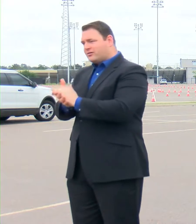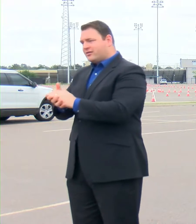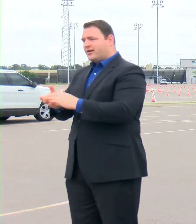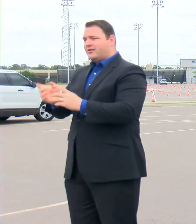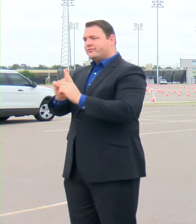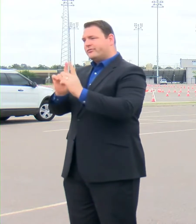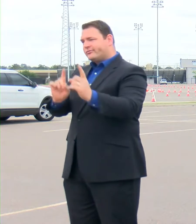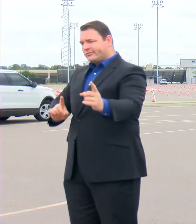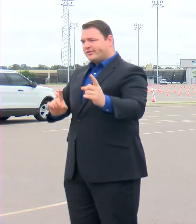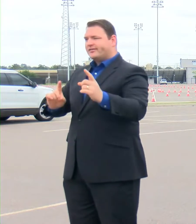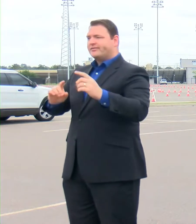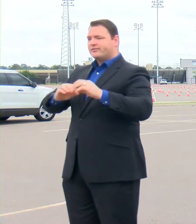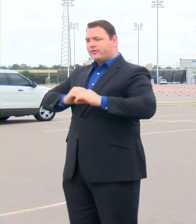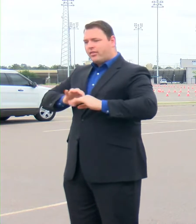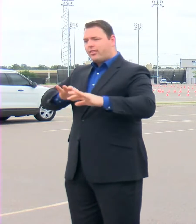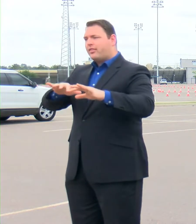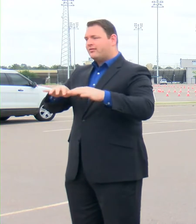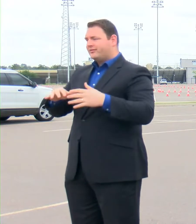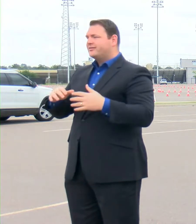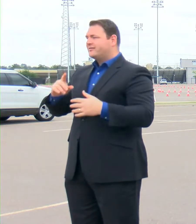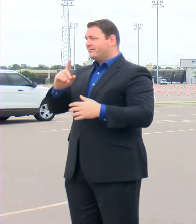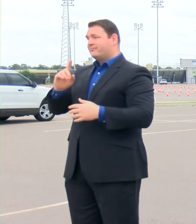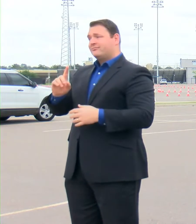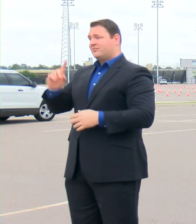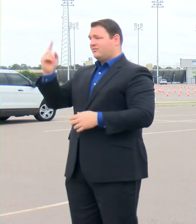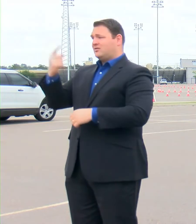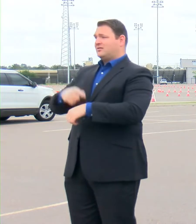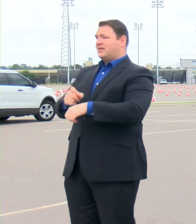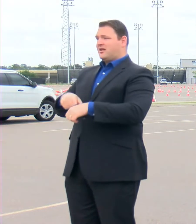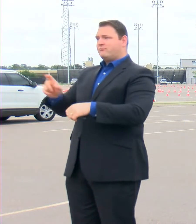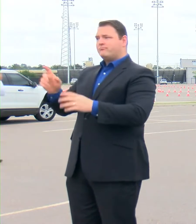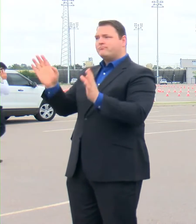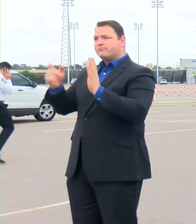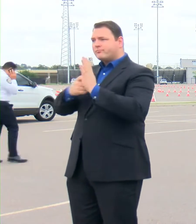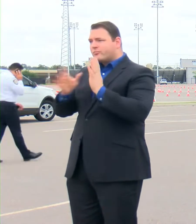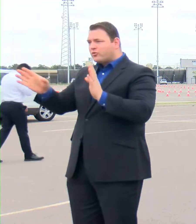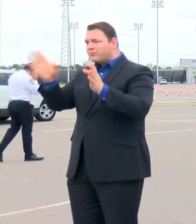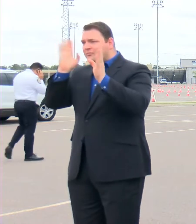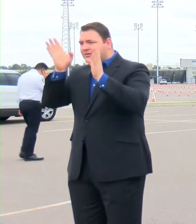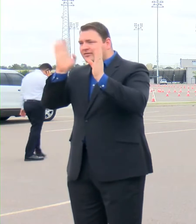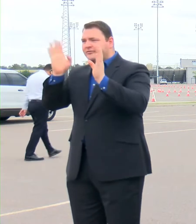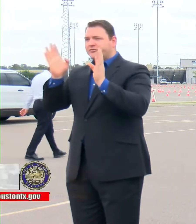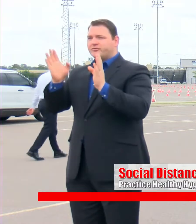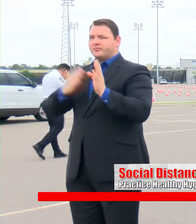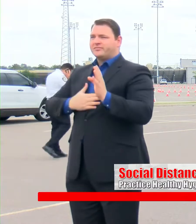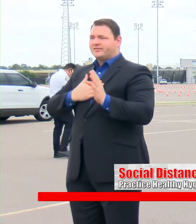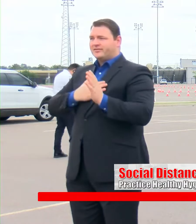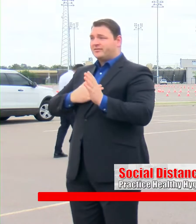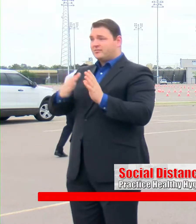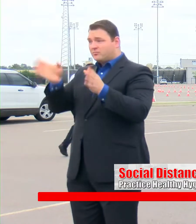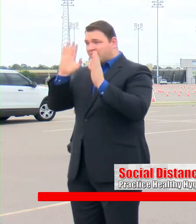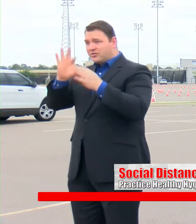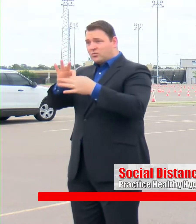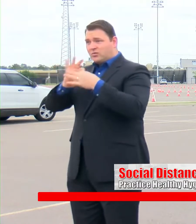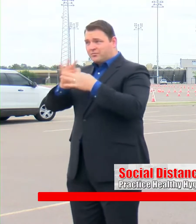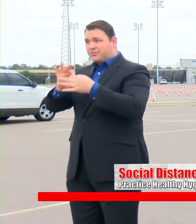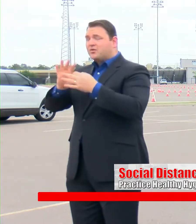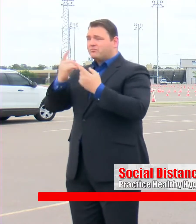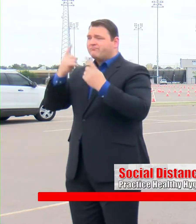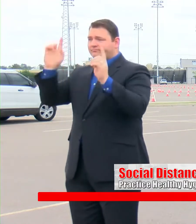unprecedented times. We can get through this together. We need to pay attention, and we'll be successful.